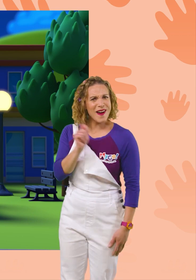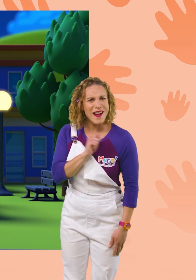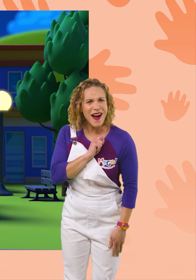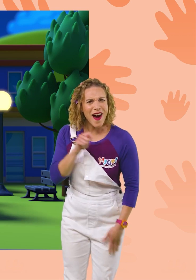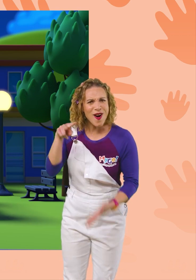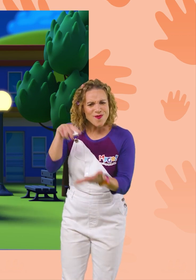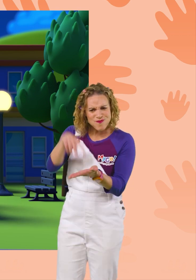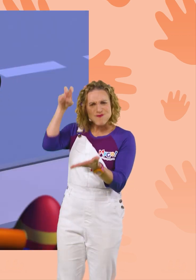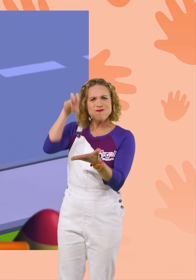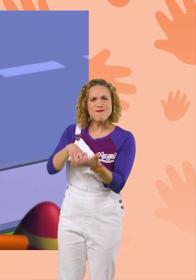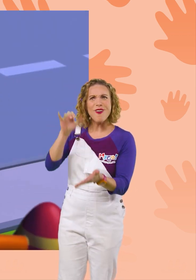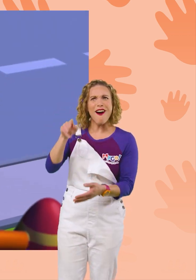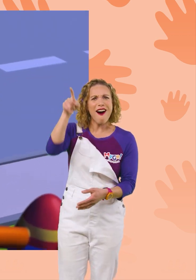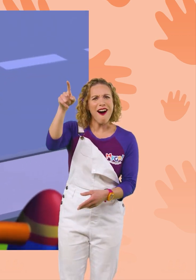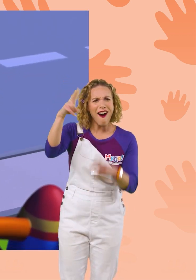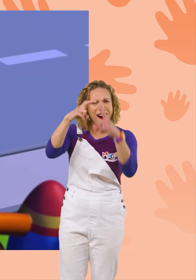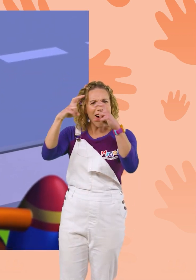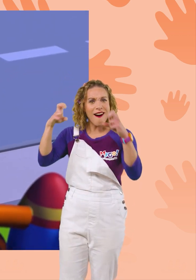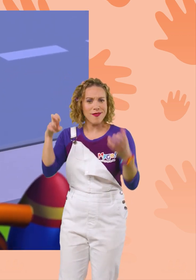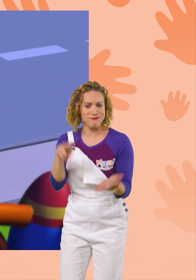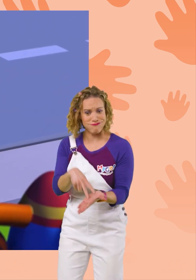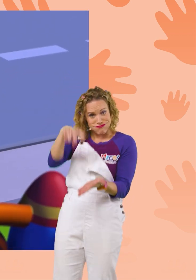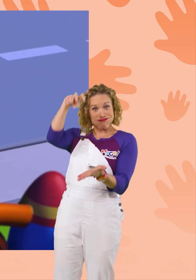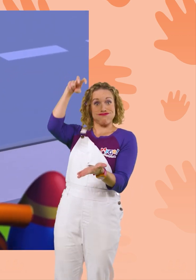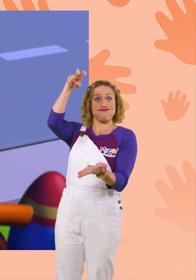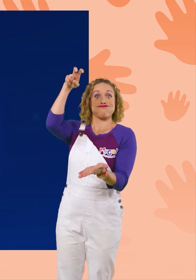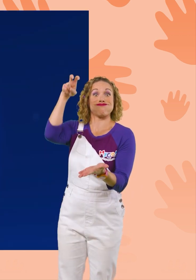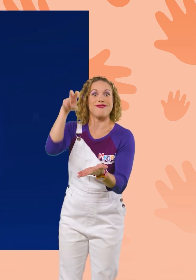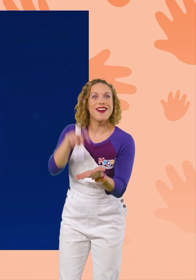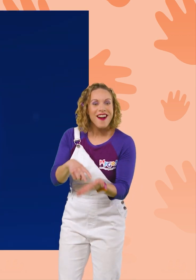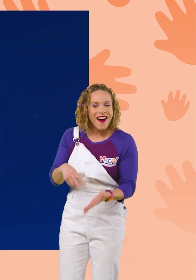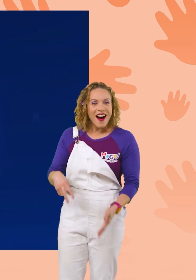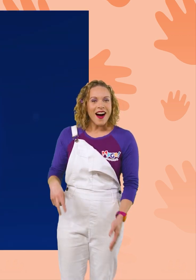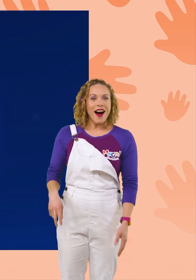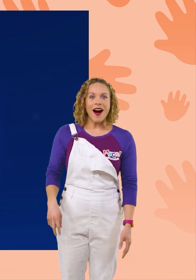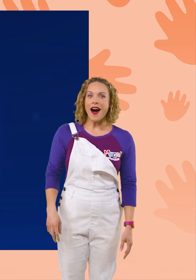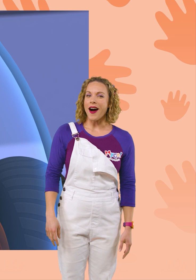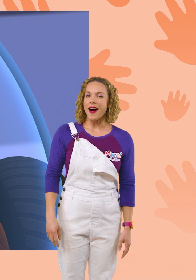Whoa, Tabs, that bouncy castle is out of this world.